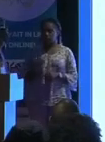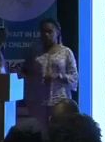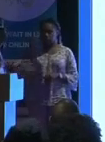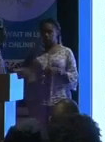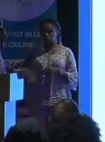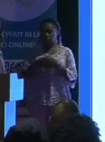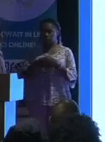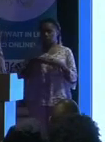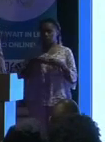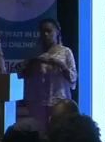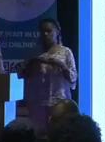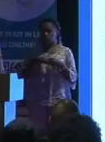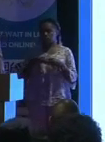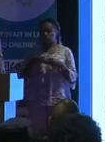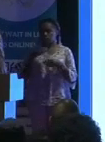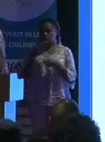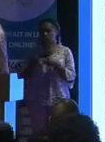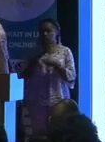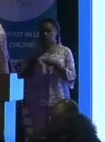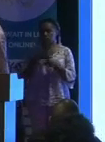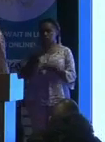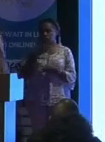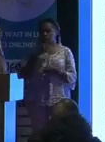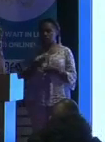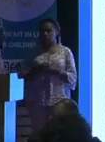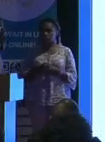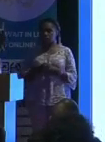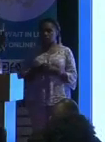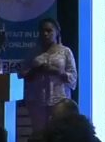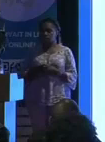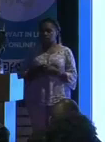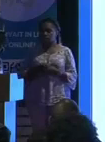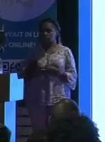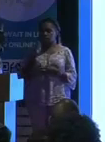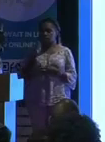employee. Our employee here is Mr. Reitman.